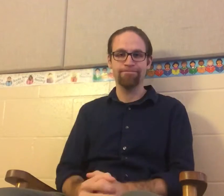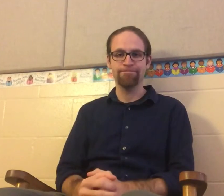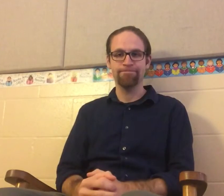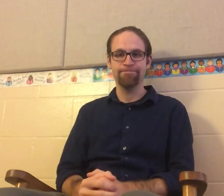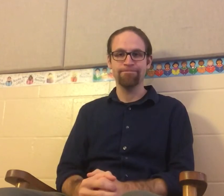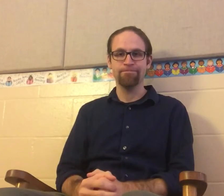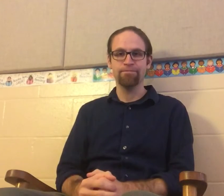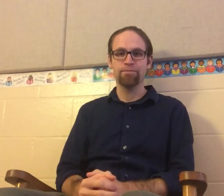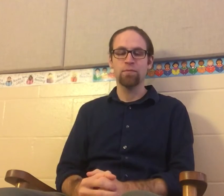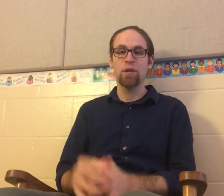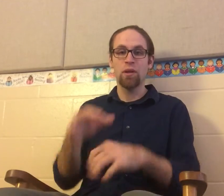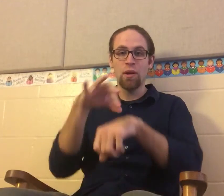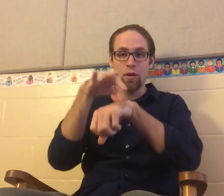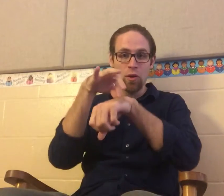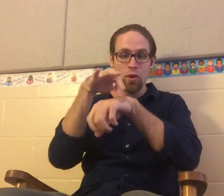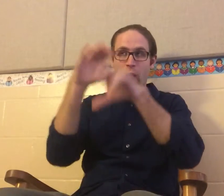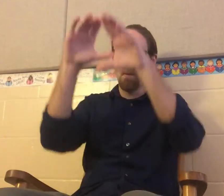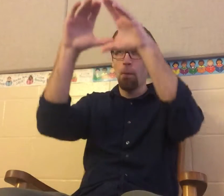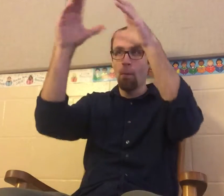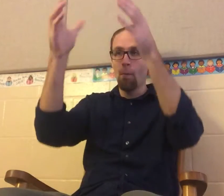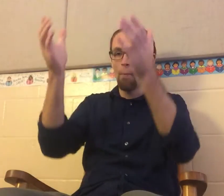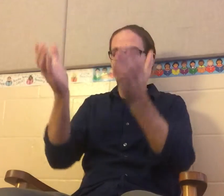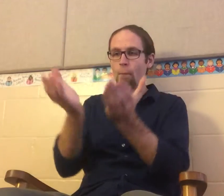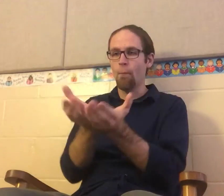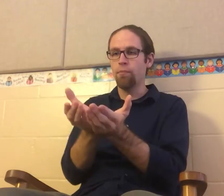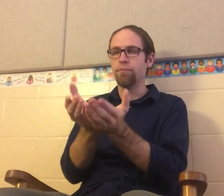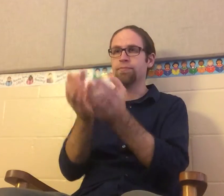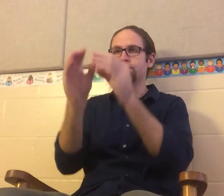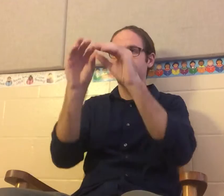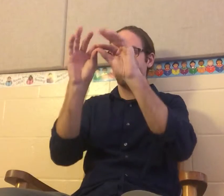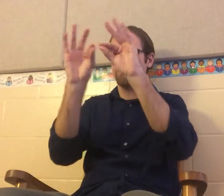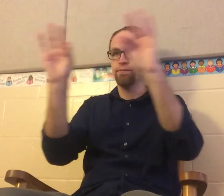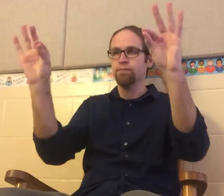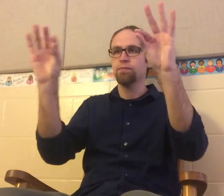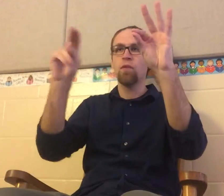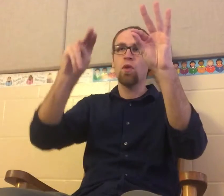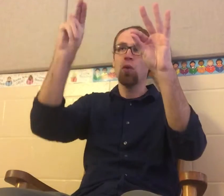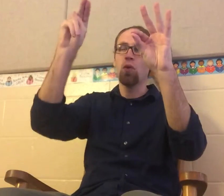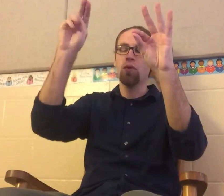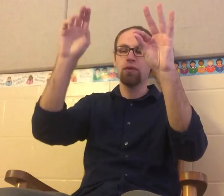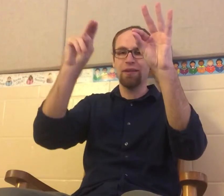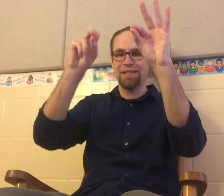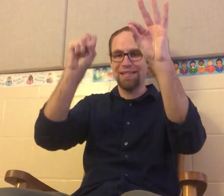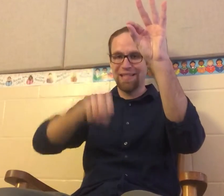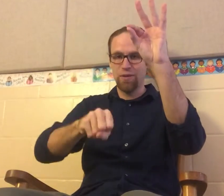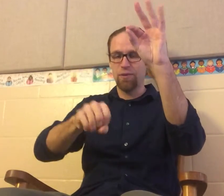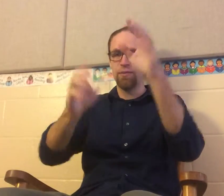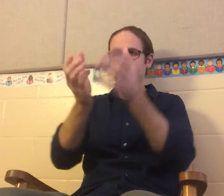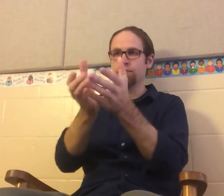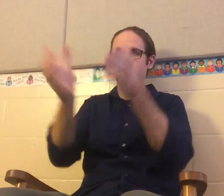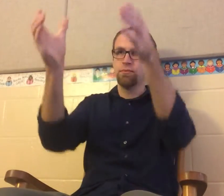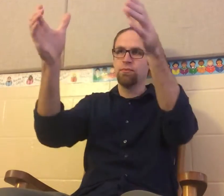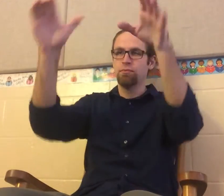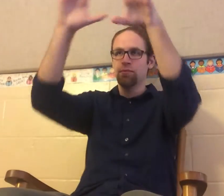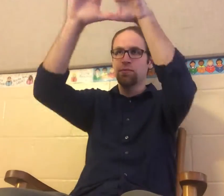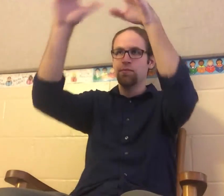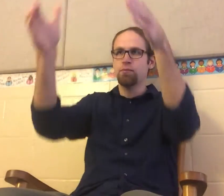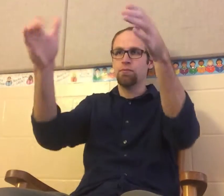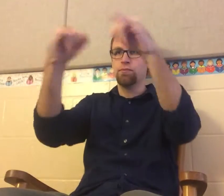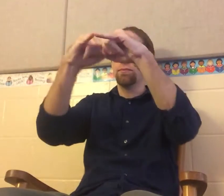Our planet is divided in half into the northern and southern hemispheres by an imaginary line on its surface called the